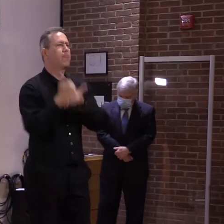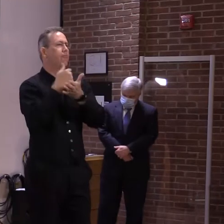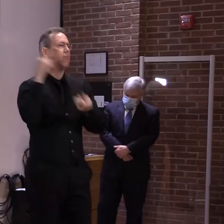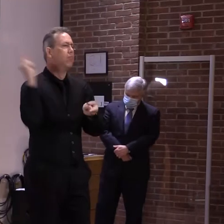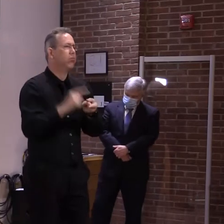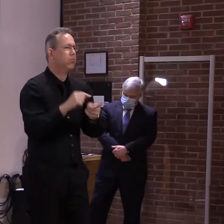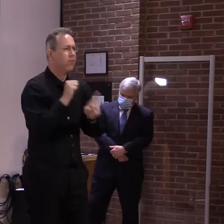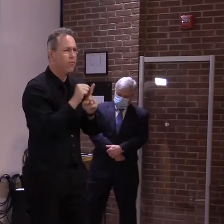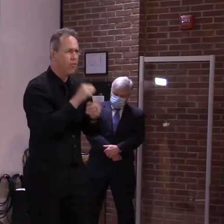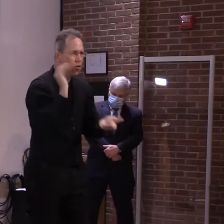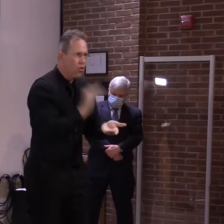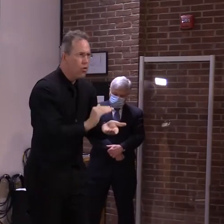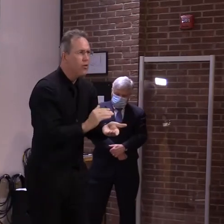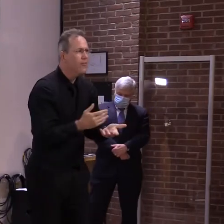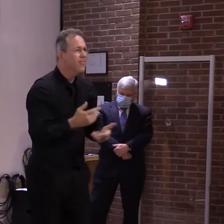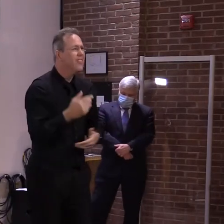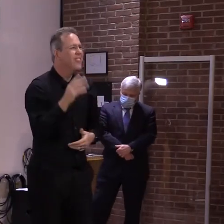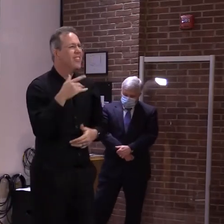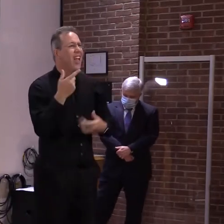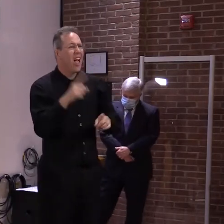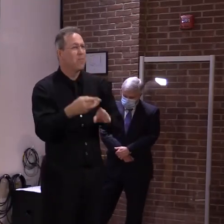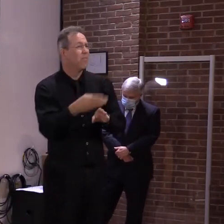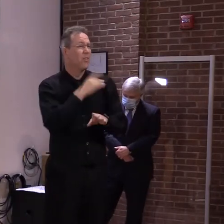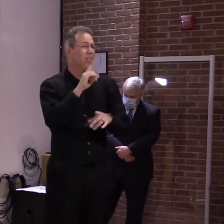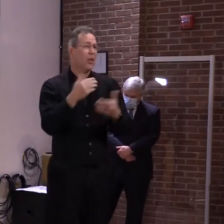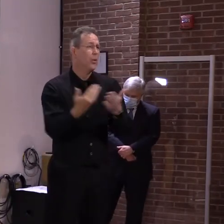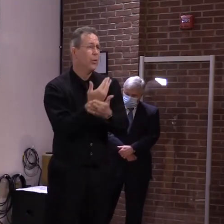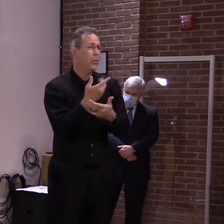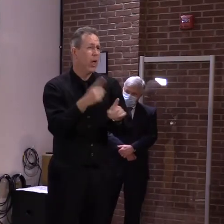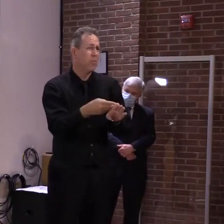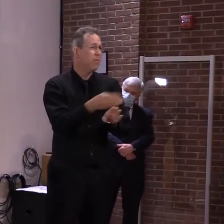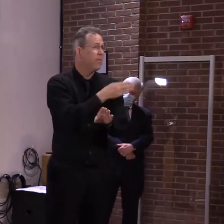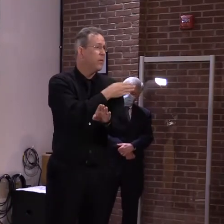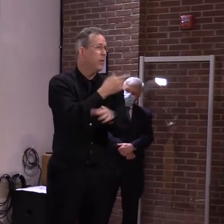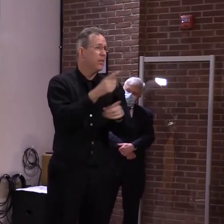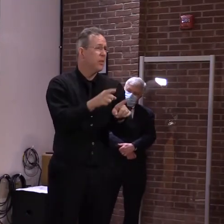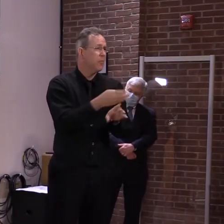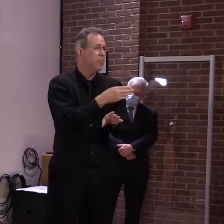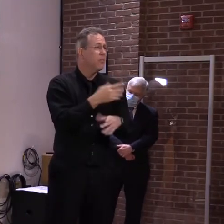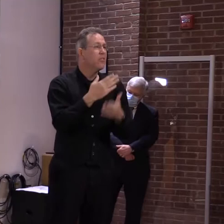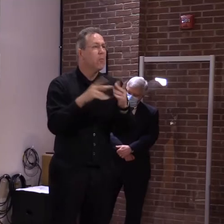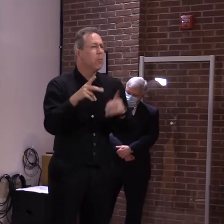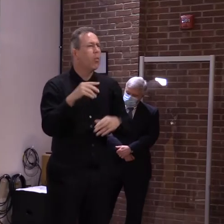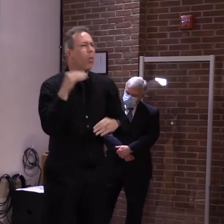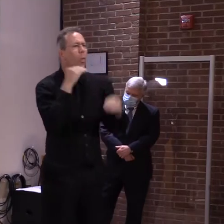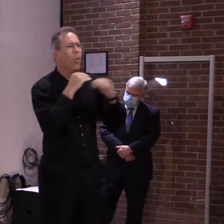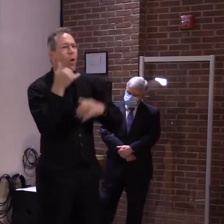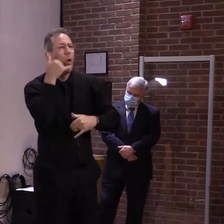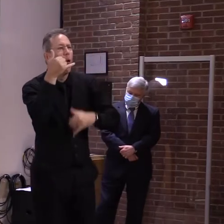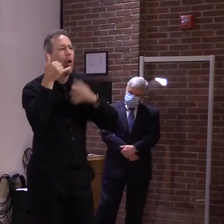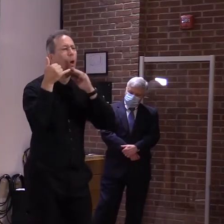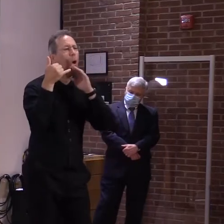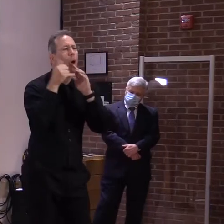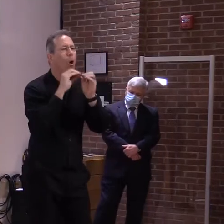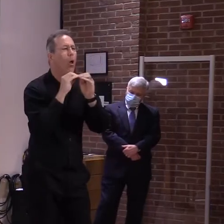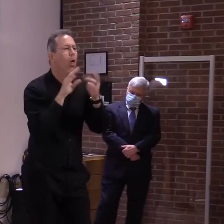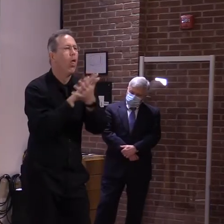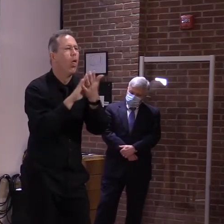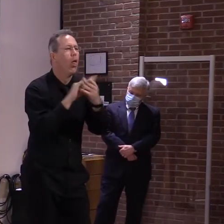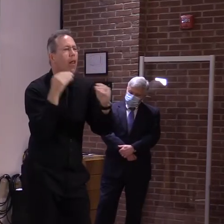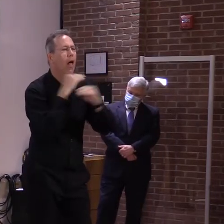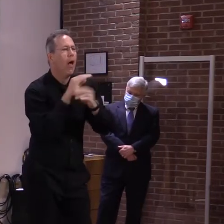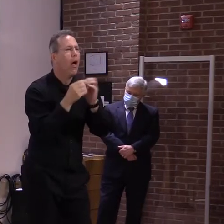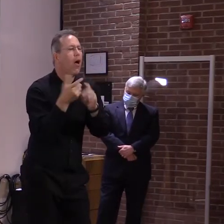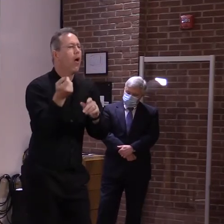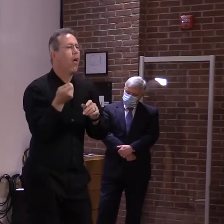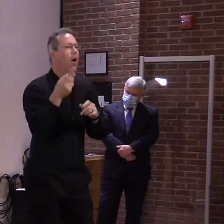the pandemic, but this has become a business for some. And we, again, took